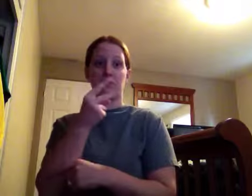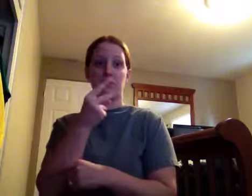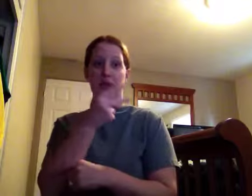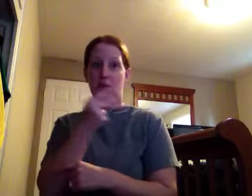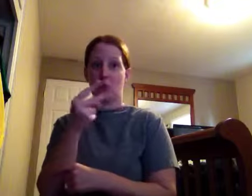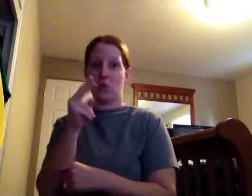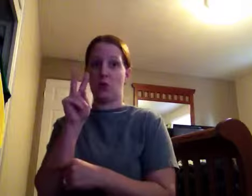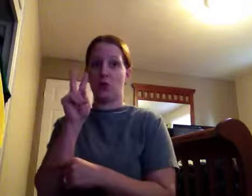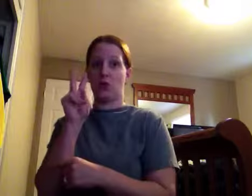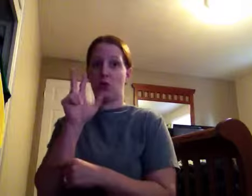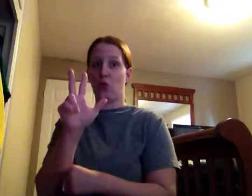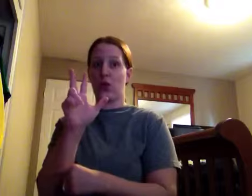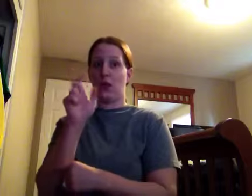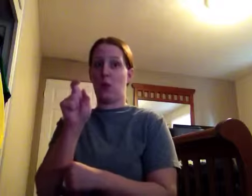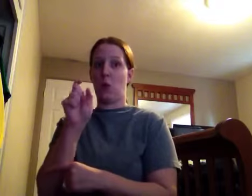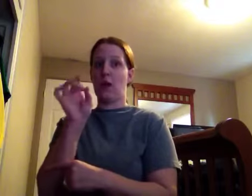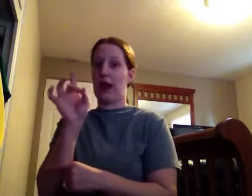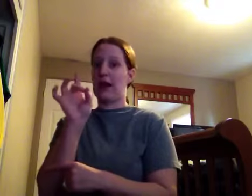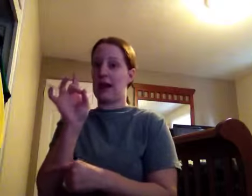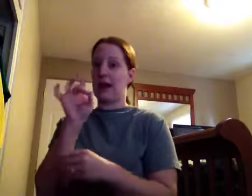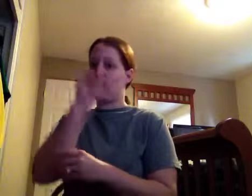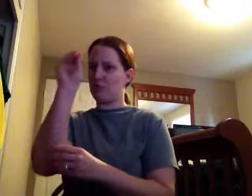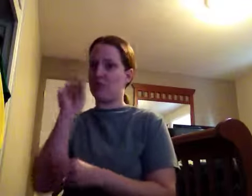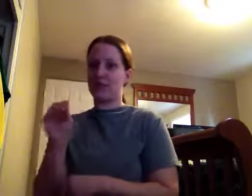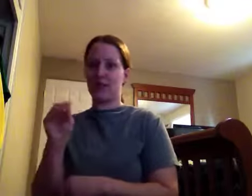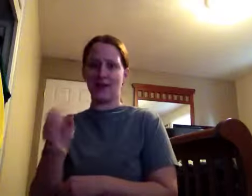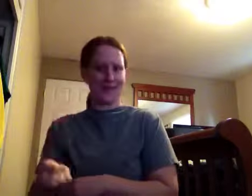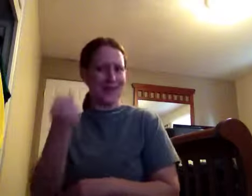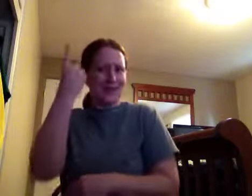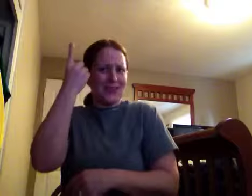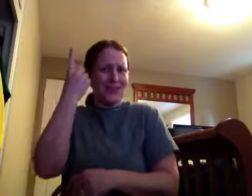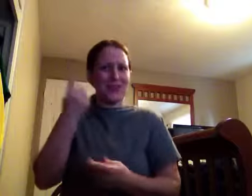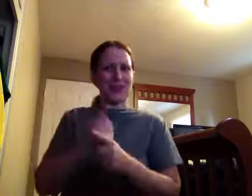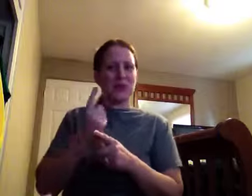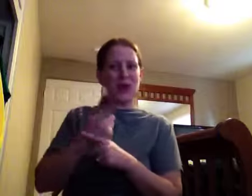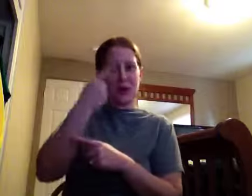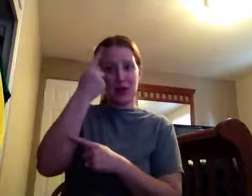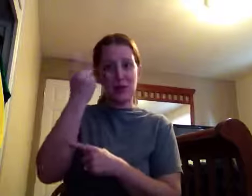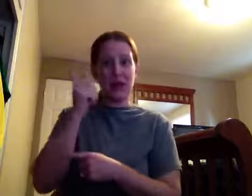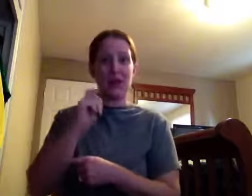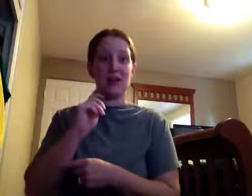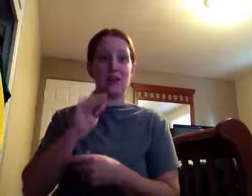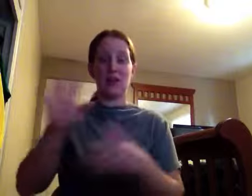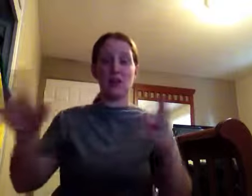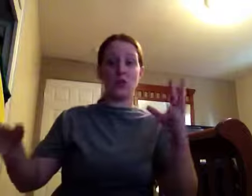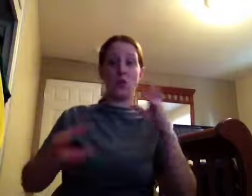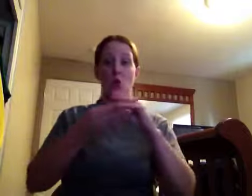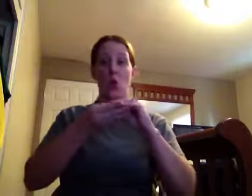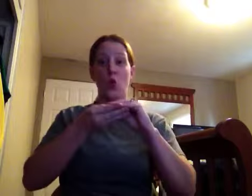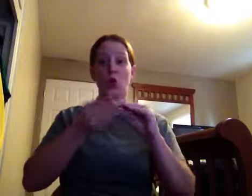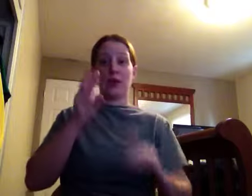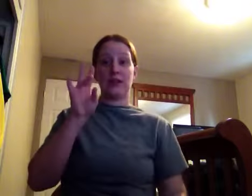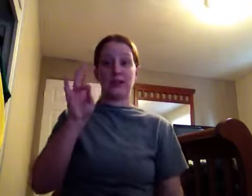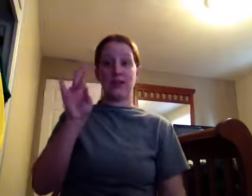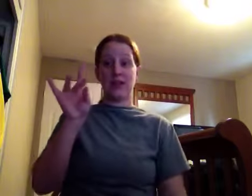3.88%. And that actually makes sense, doesn't it? Because if you look, my total mass is 78.01, and my hydrogen is only